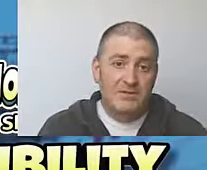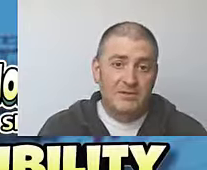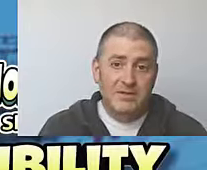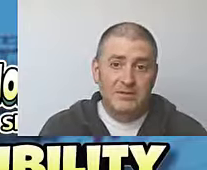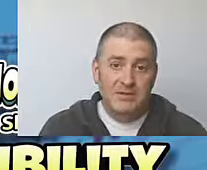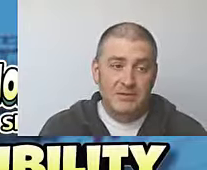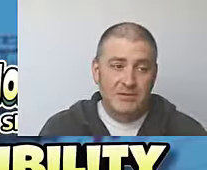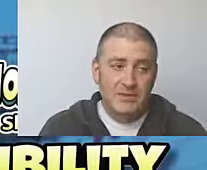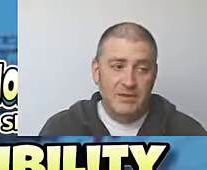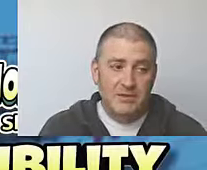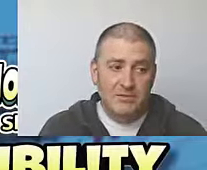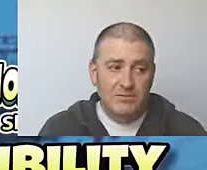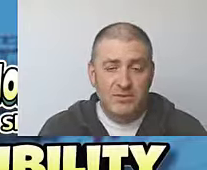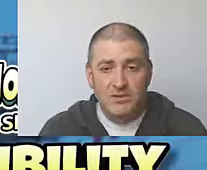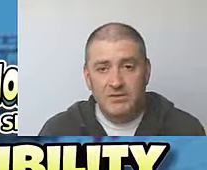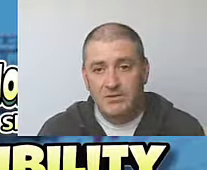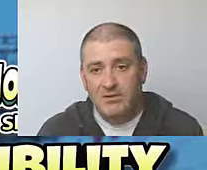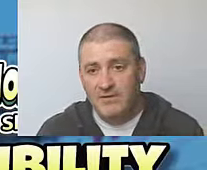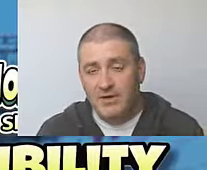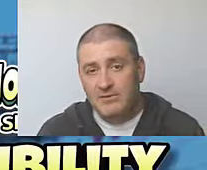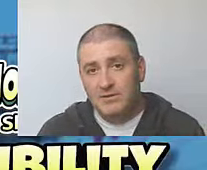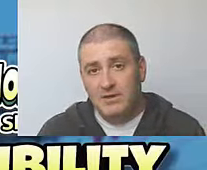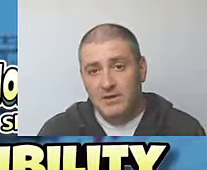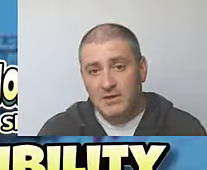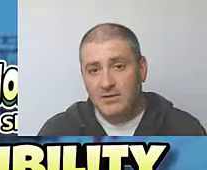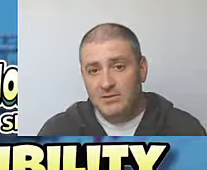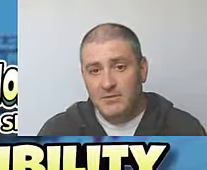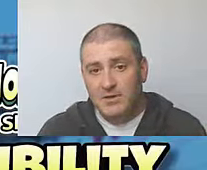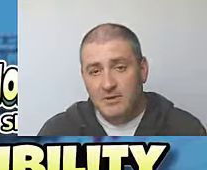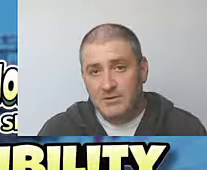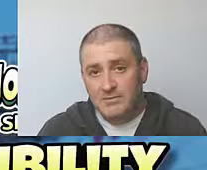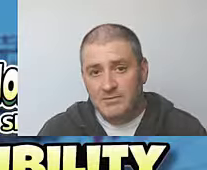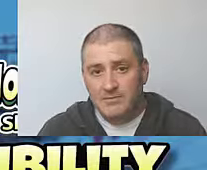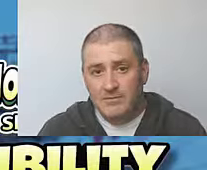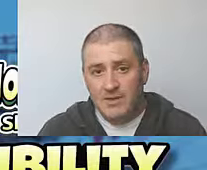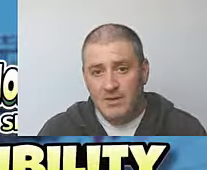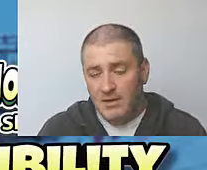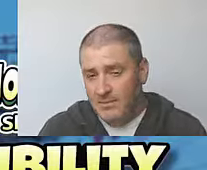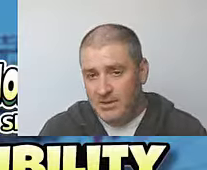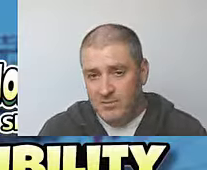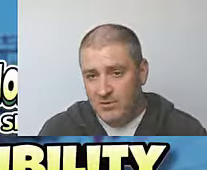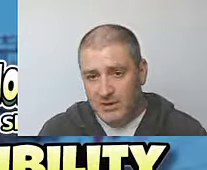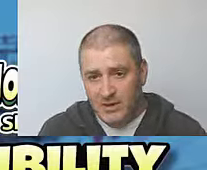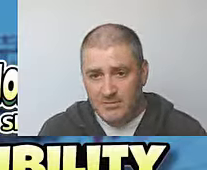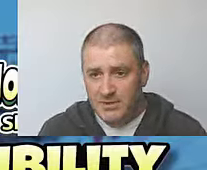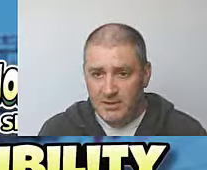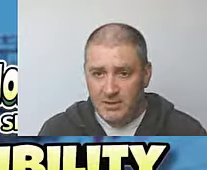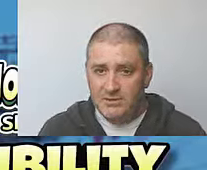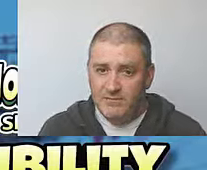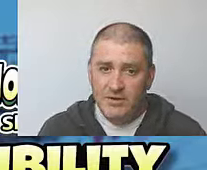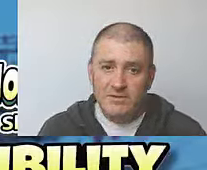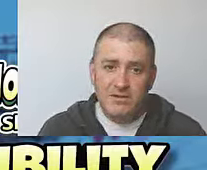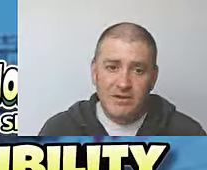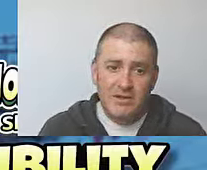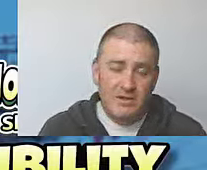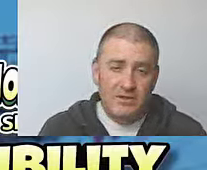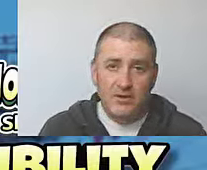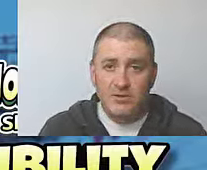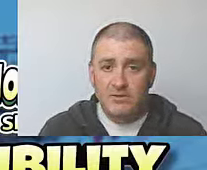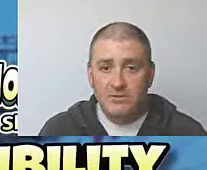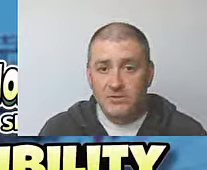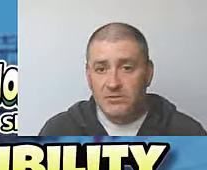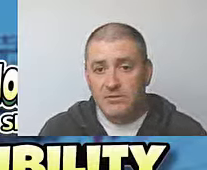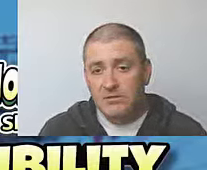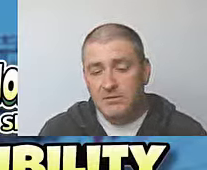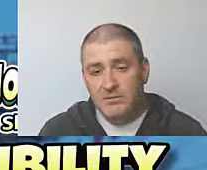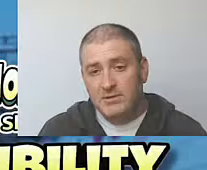Desert's text size settings all the way through to Avowed's custom game modes. and many more in games like Ghost of Yotai, Chronos